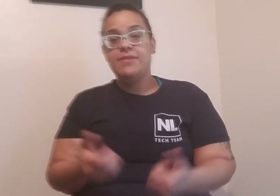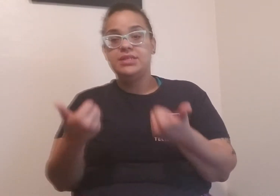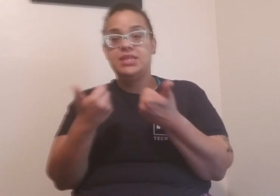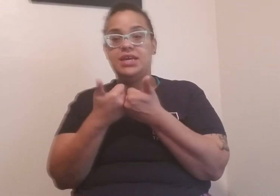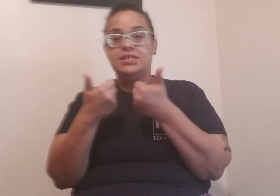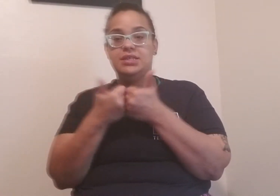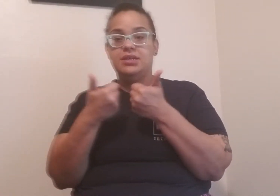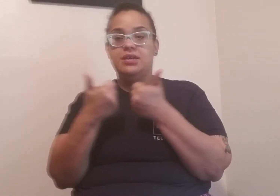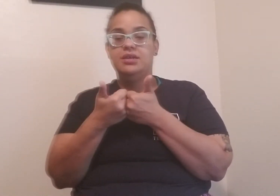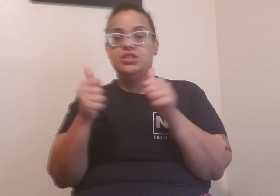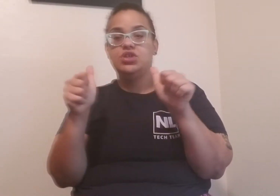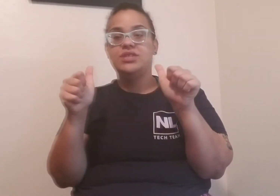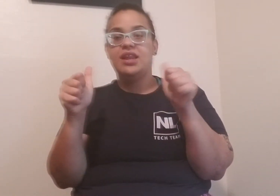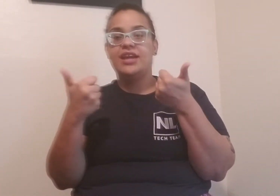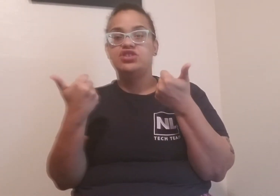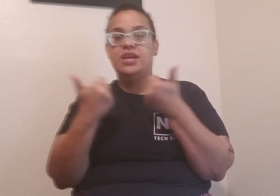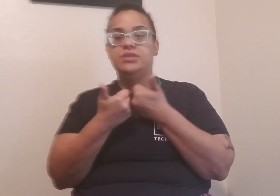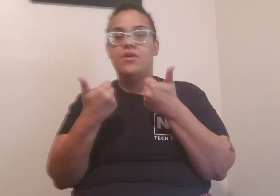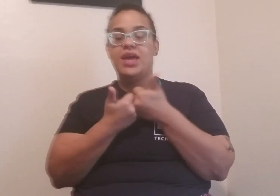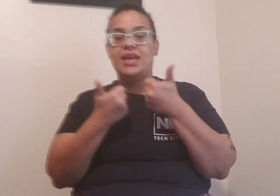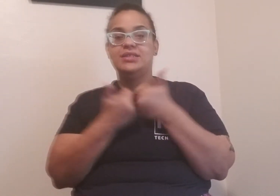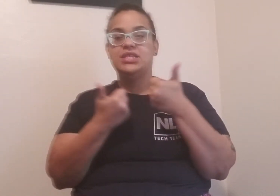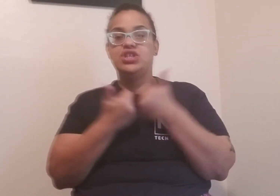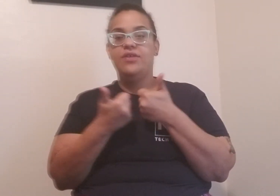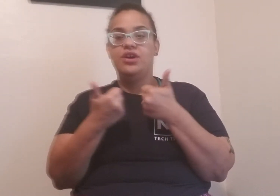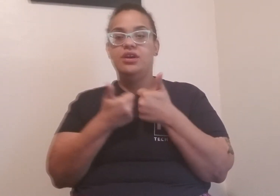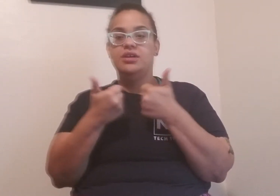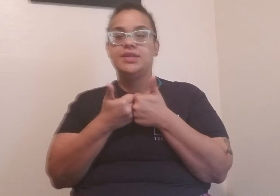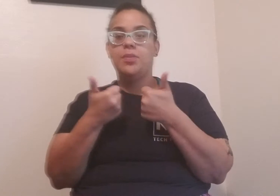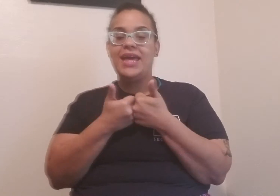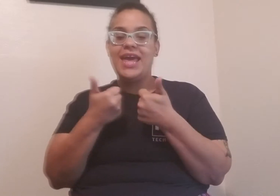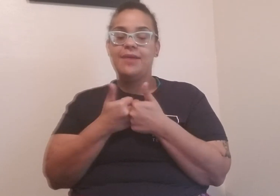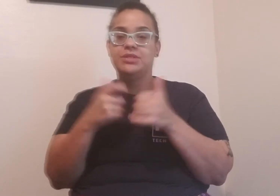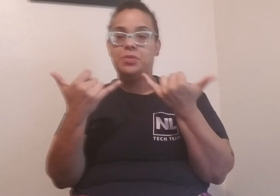is this. It's two 10-hand shapes going against each other. So play a game. So play.